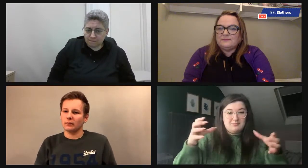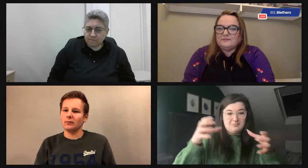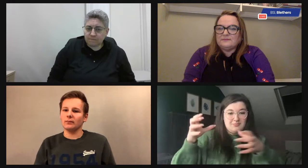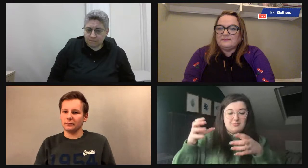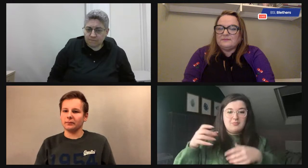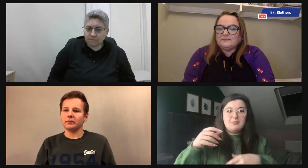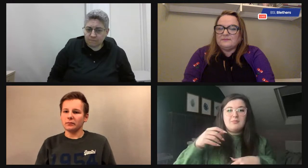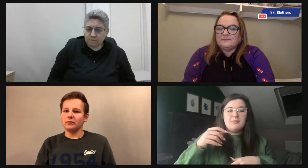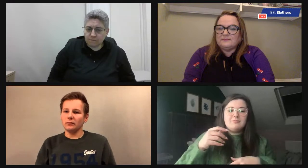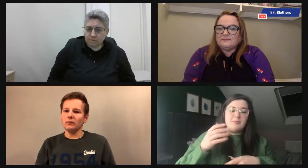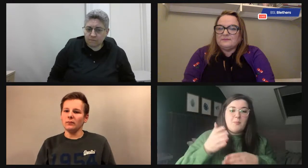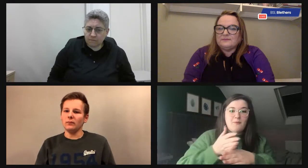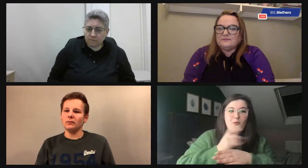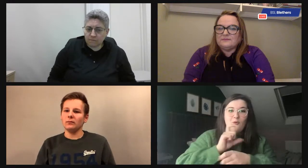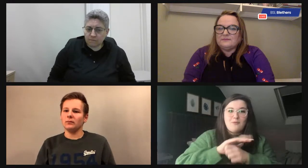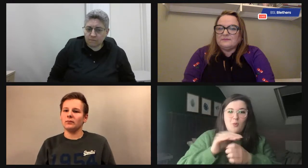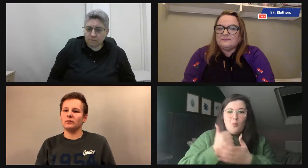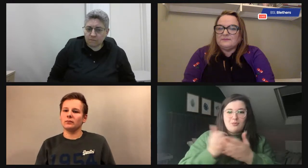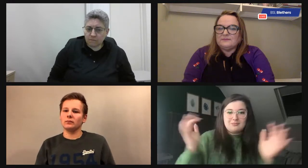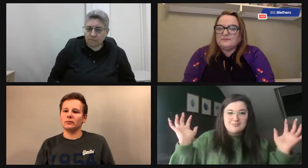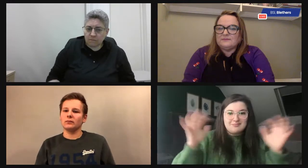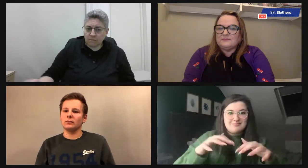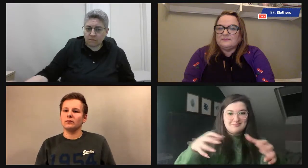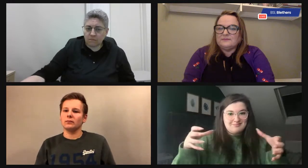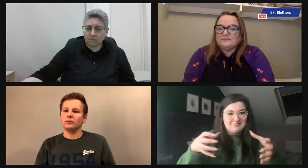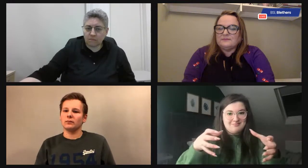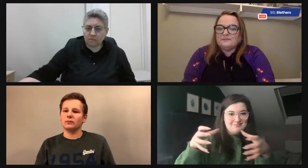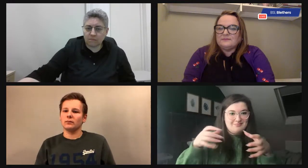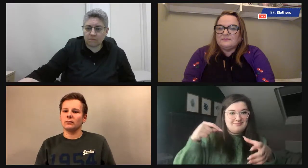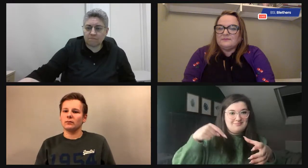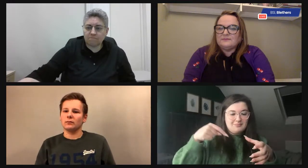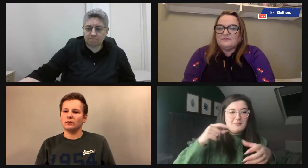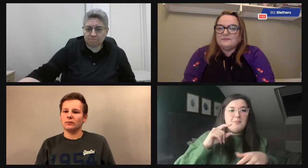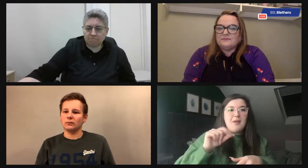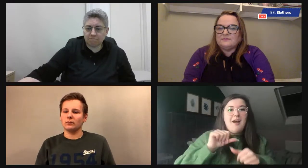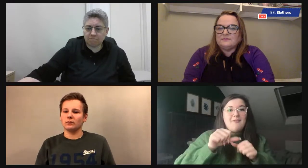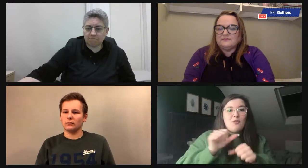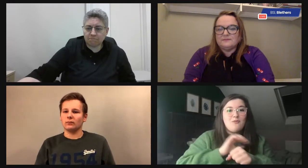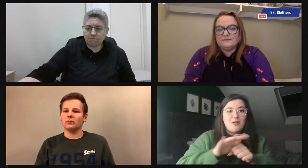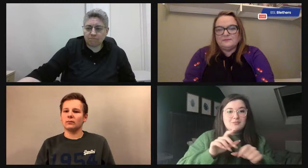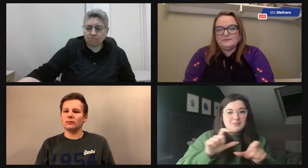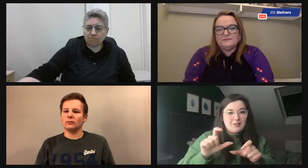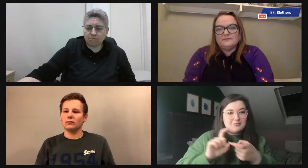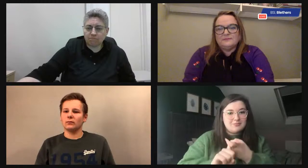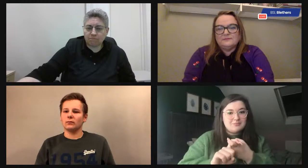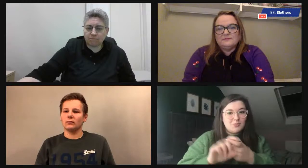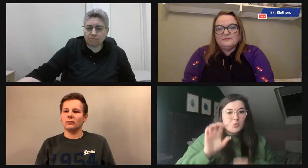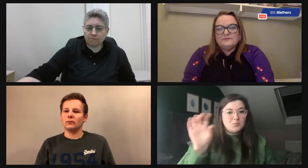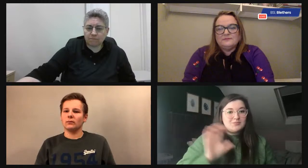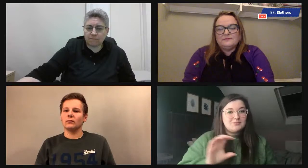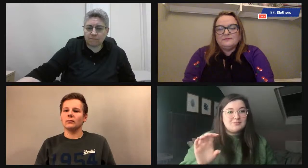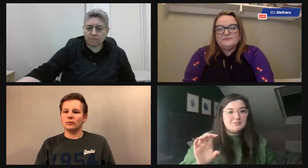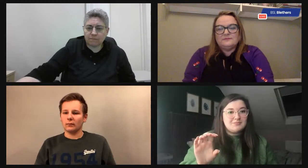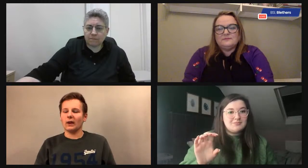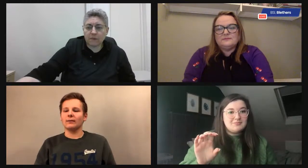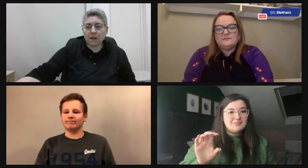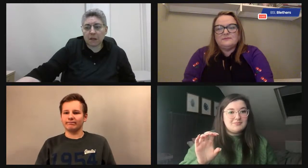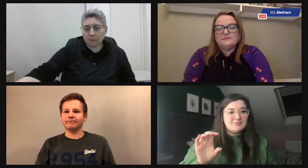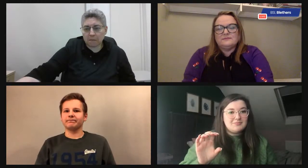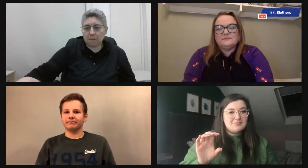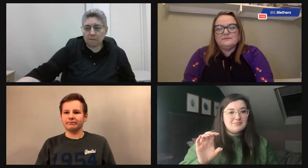I think like we have sort of deaf youth clubs, but what we don't tend to